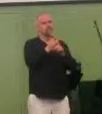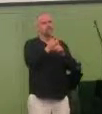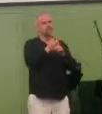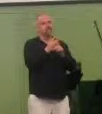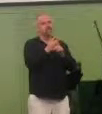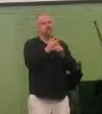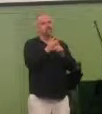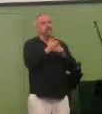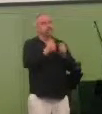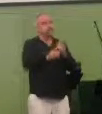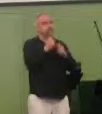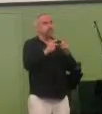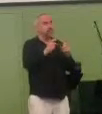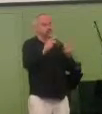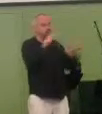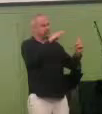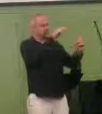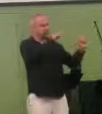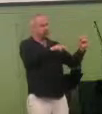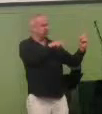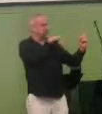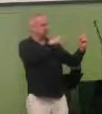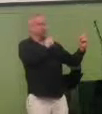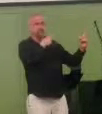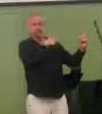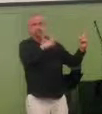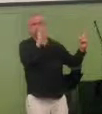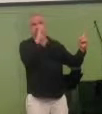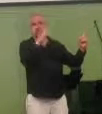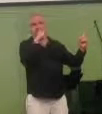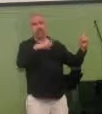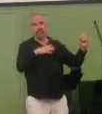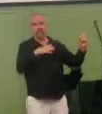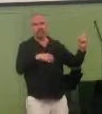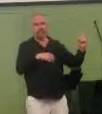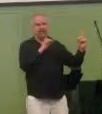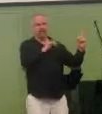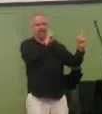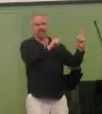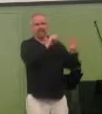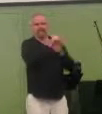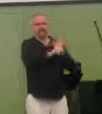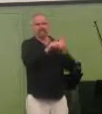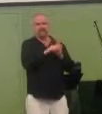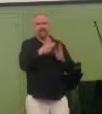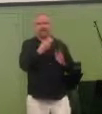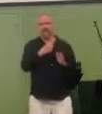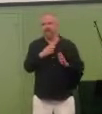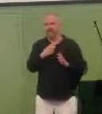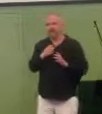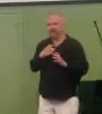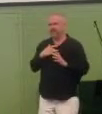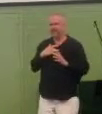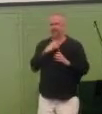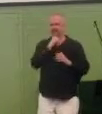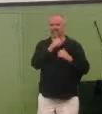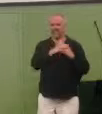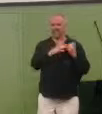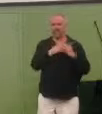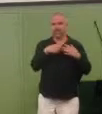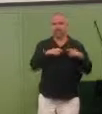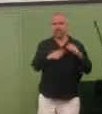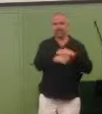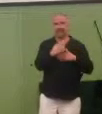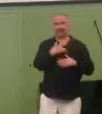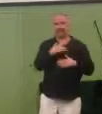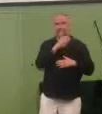ostensibly a straight woman, a fact that caused him some degree of awkward discomfort as he navigated the gay world. Even